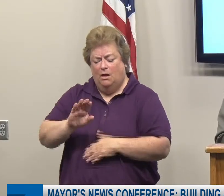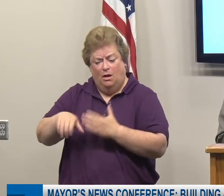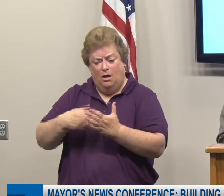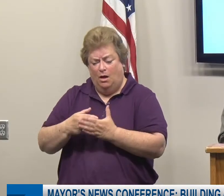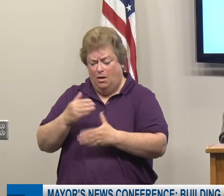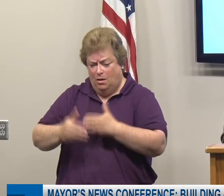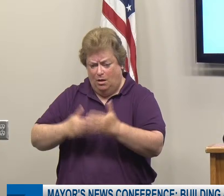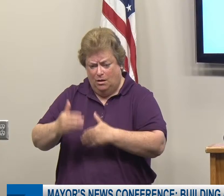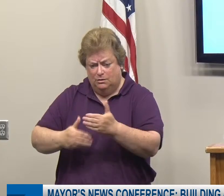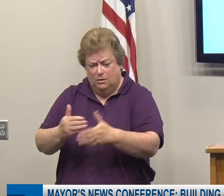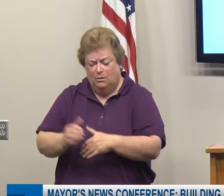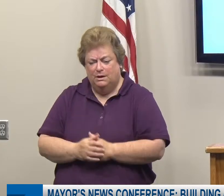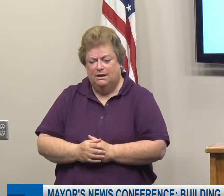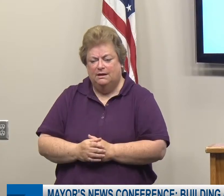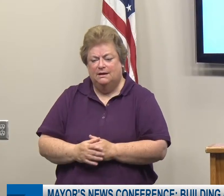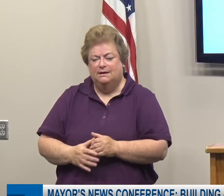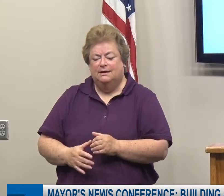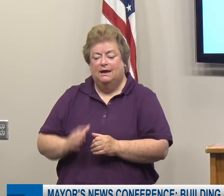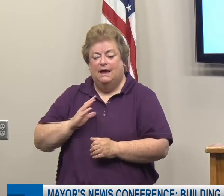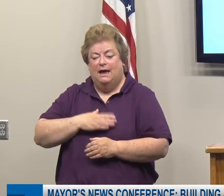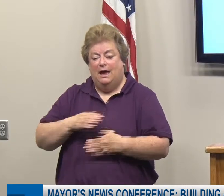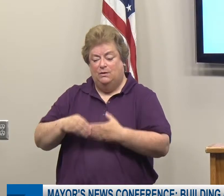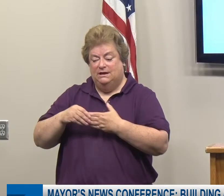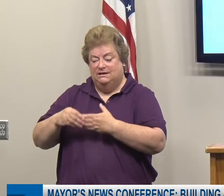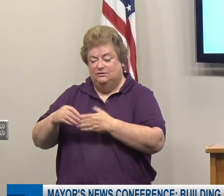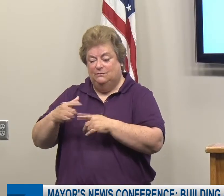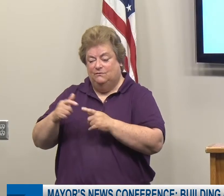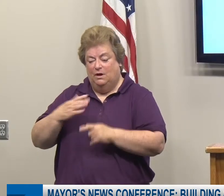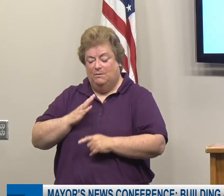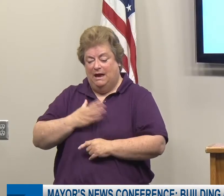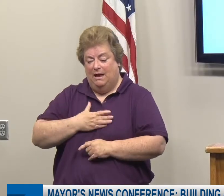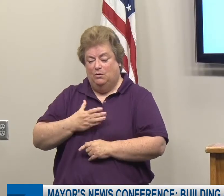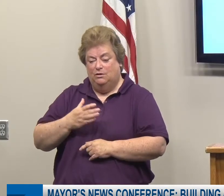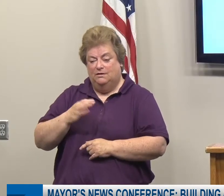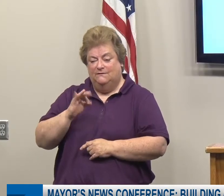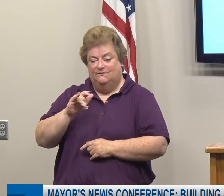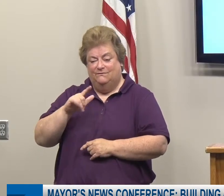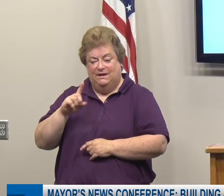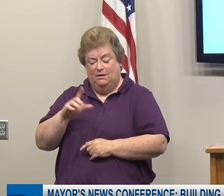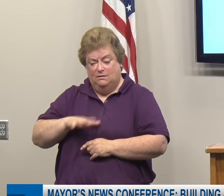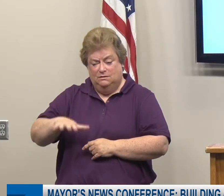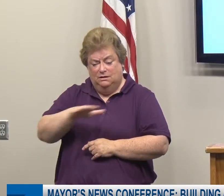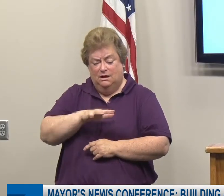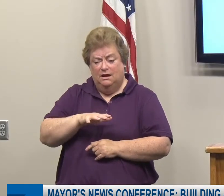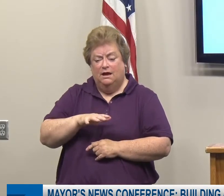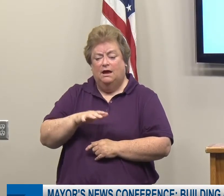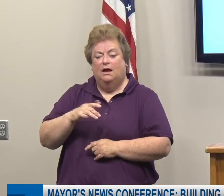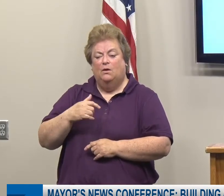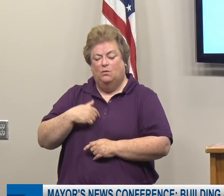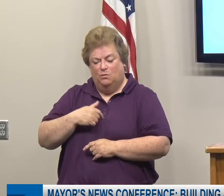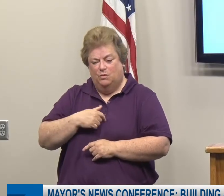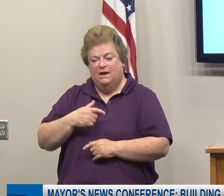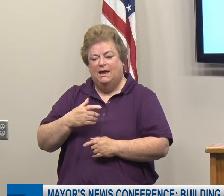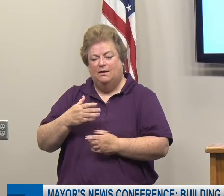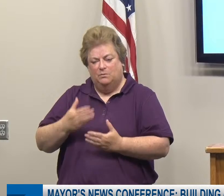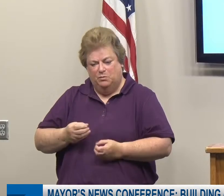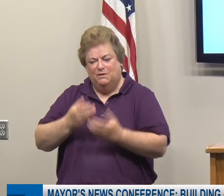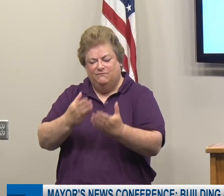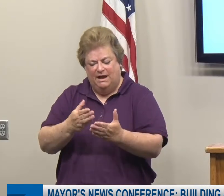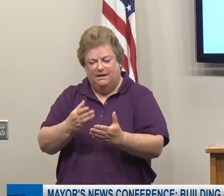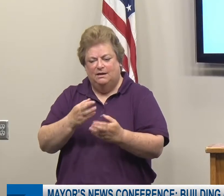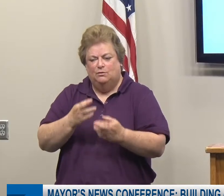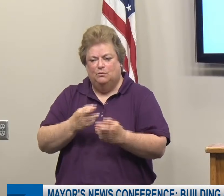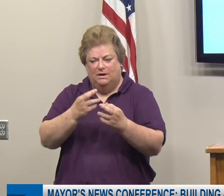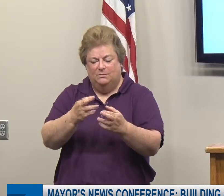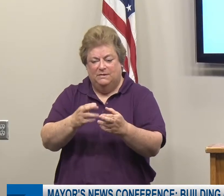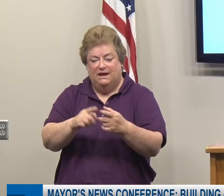In addition, the leadership from our field force has completed an initial debrief and will be providing recommendations